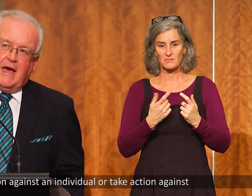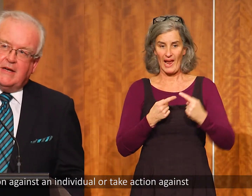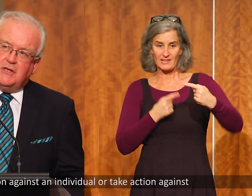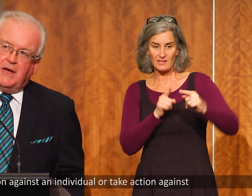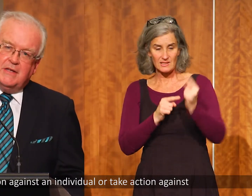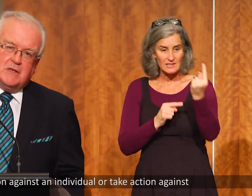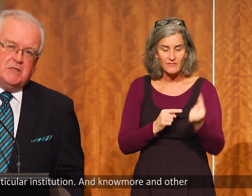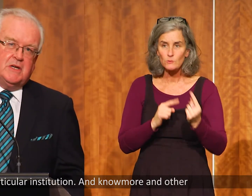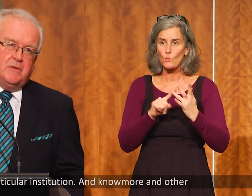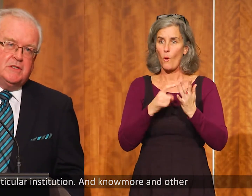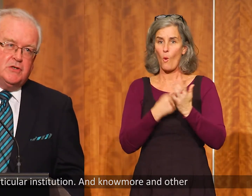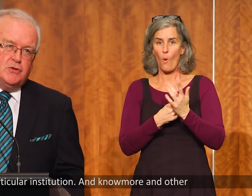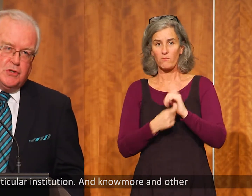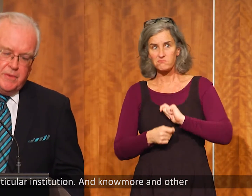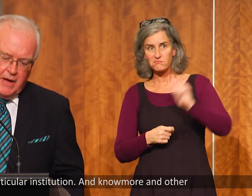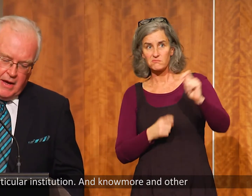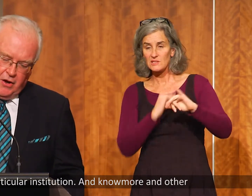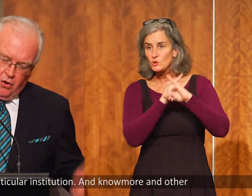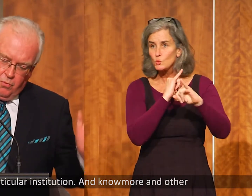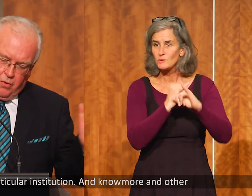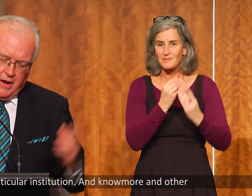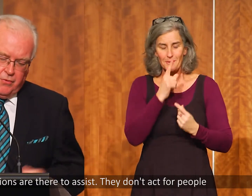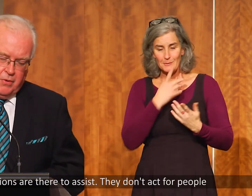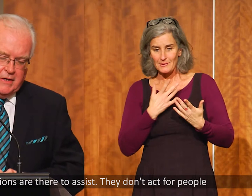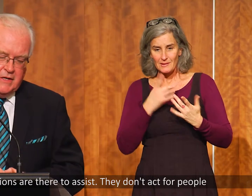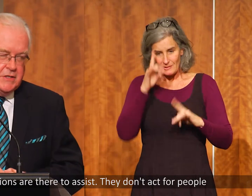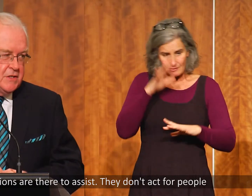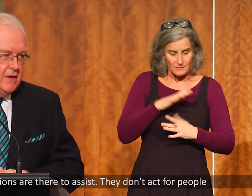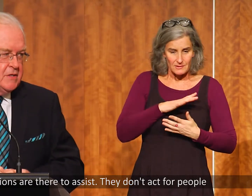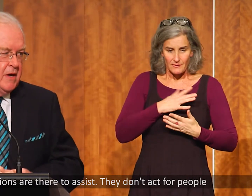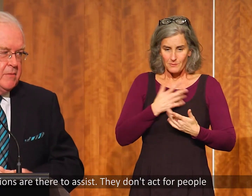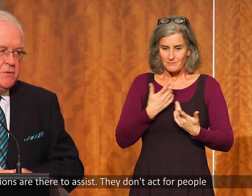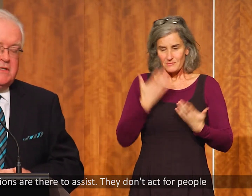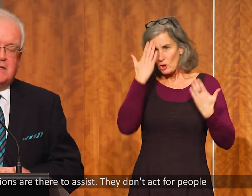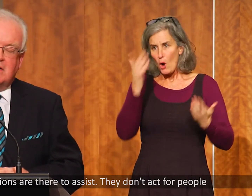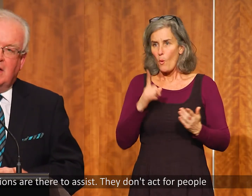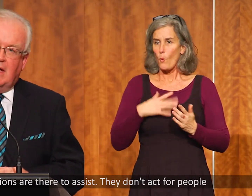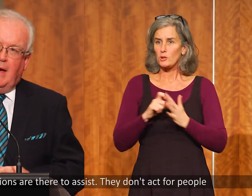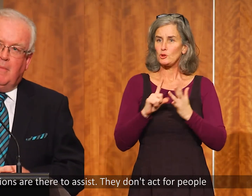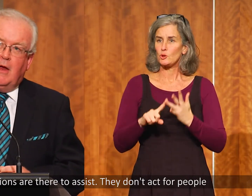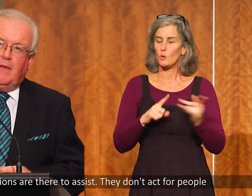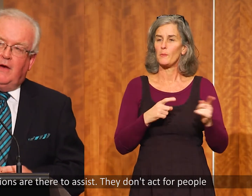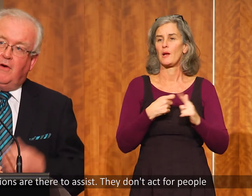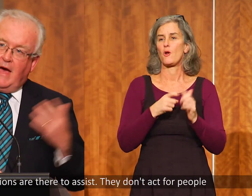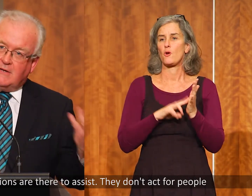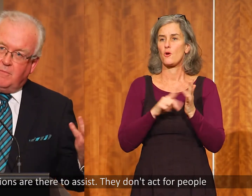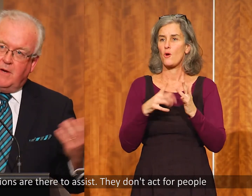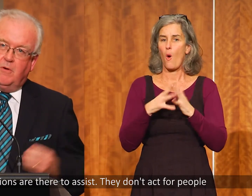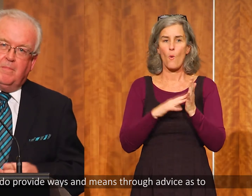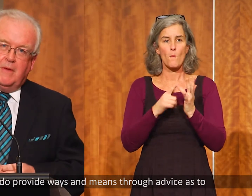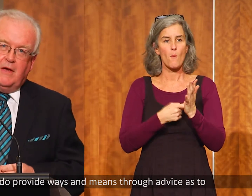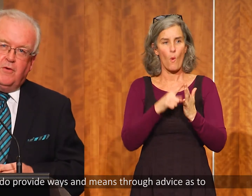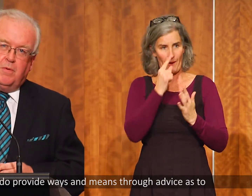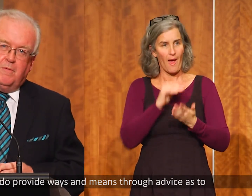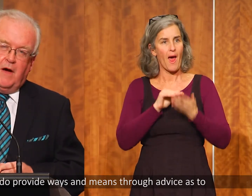even take action against a particular institution. And Know More and other organisations are there to be able to assist. They don't act for